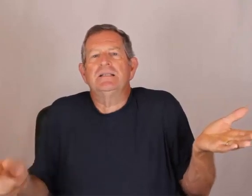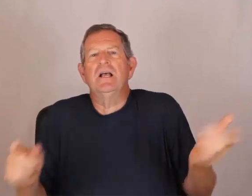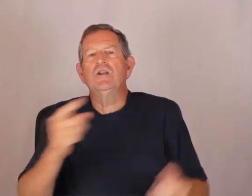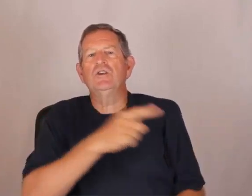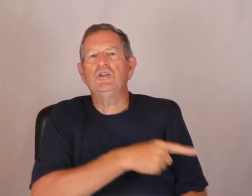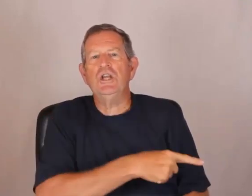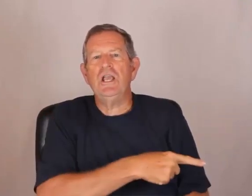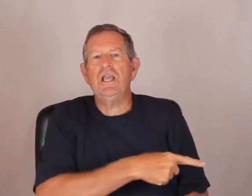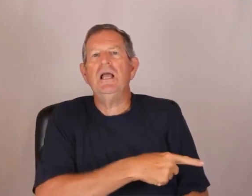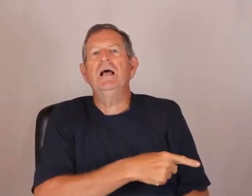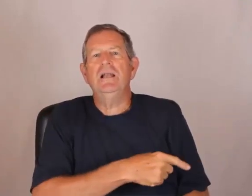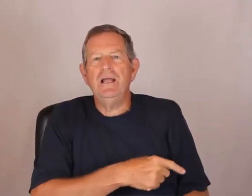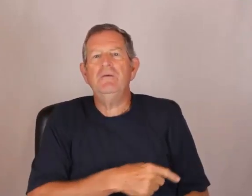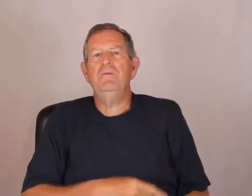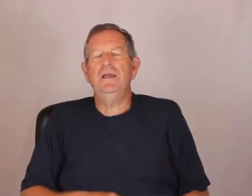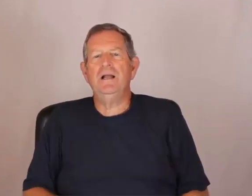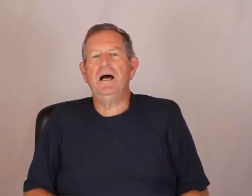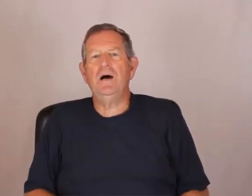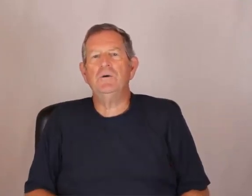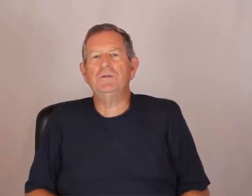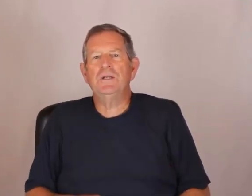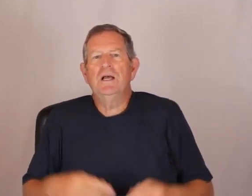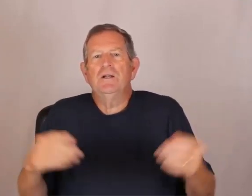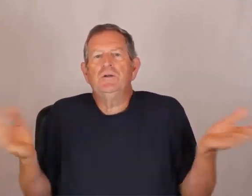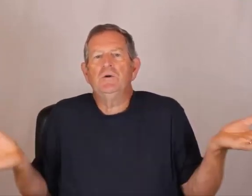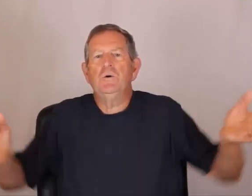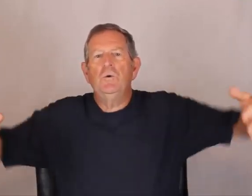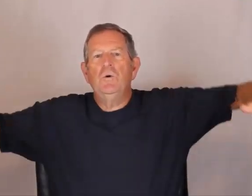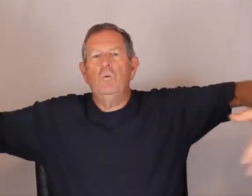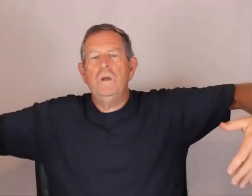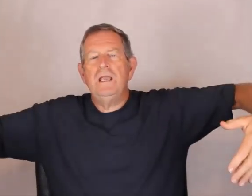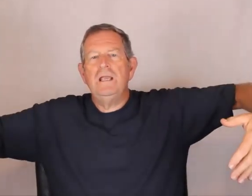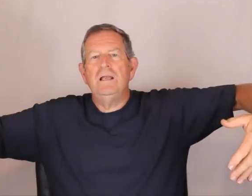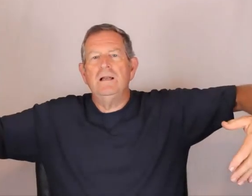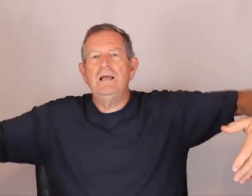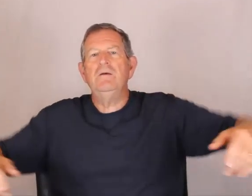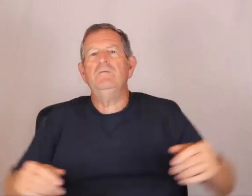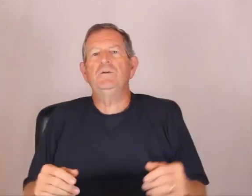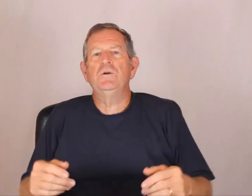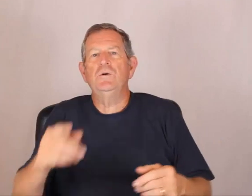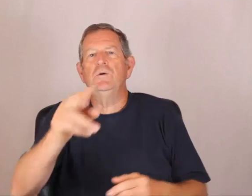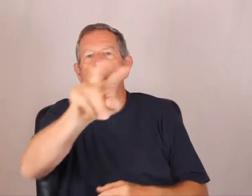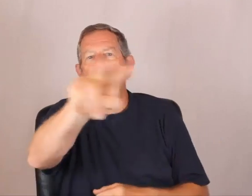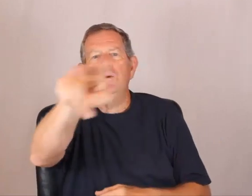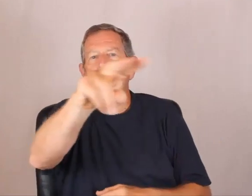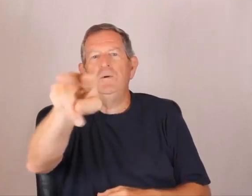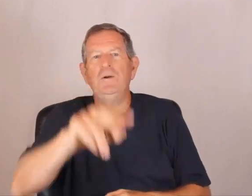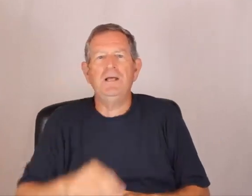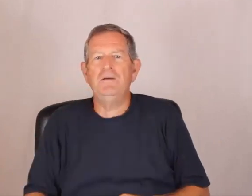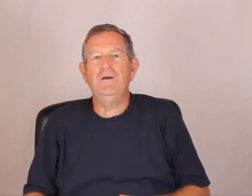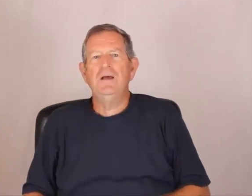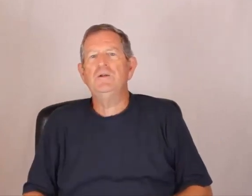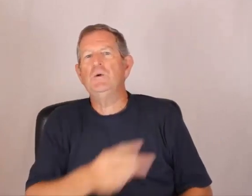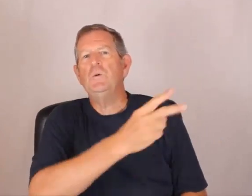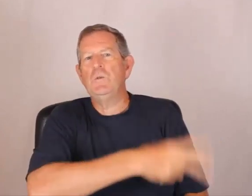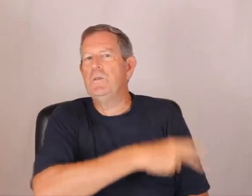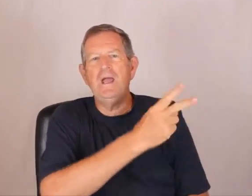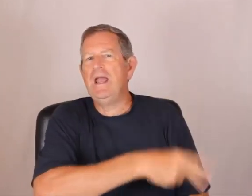Does she live in a house? Do we live? Do you live? Do